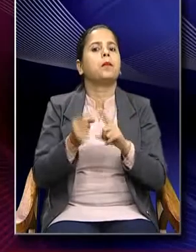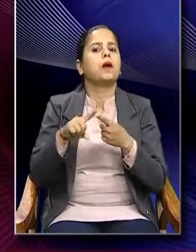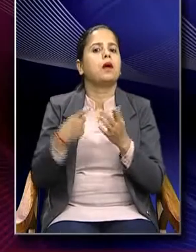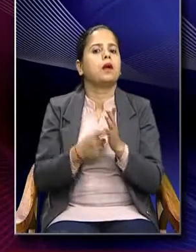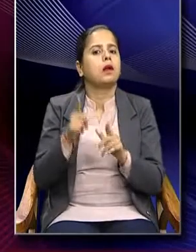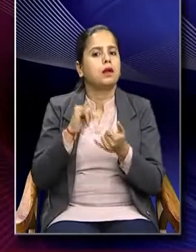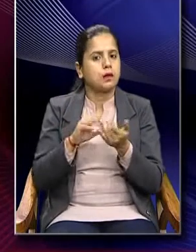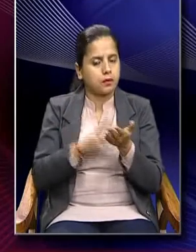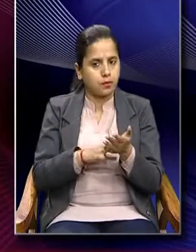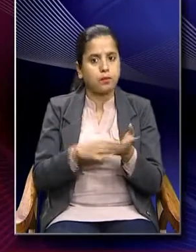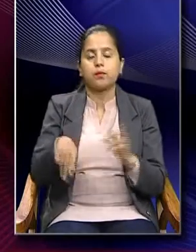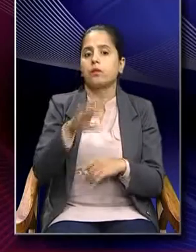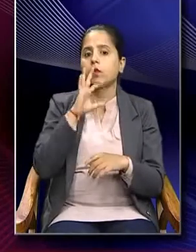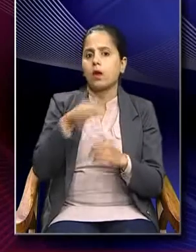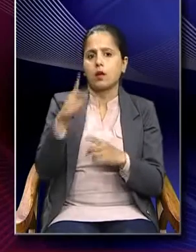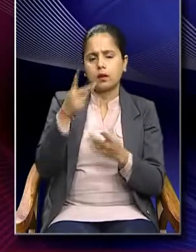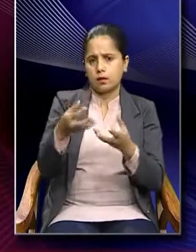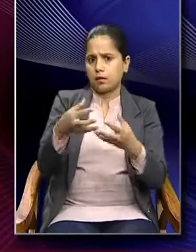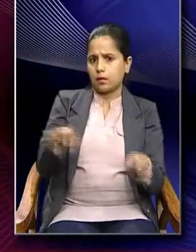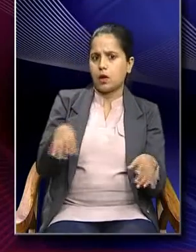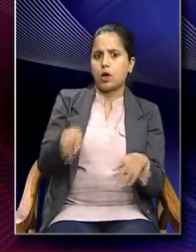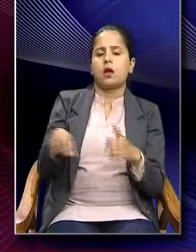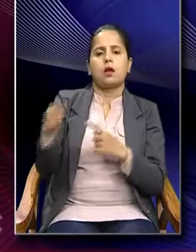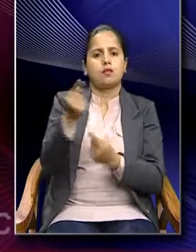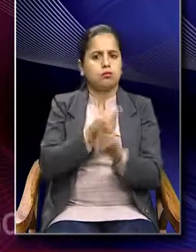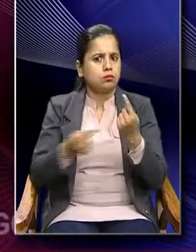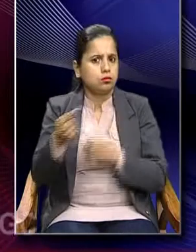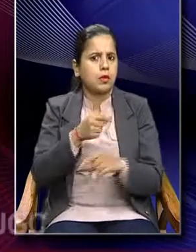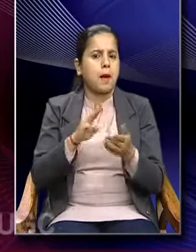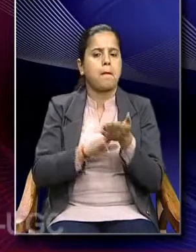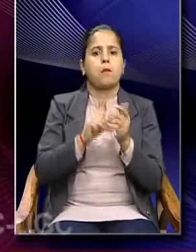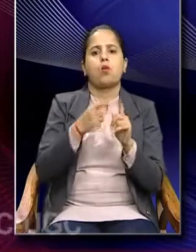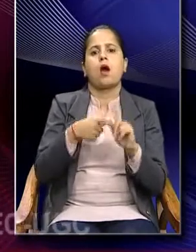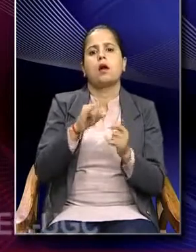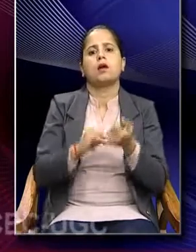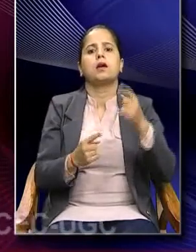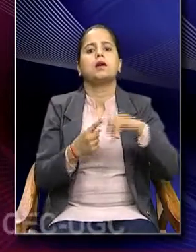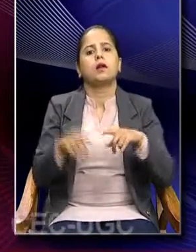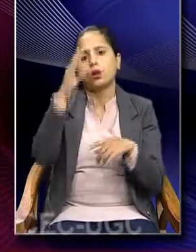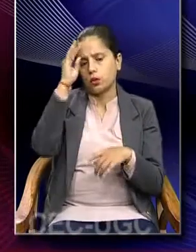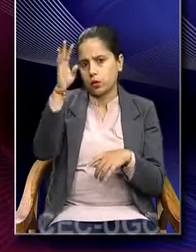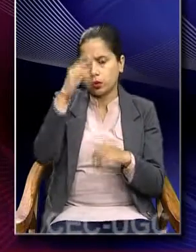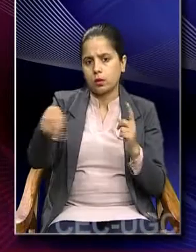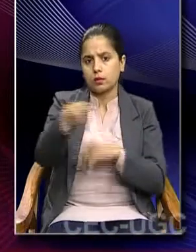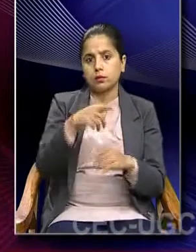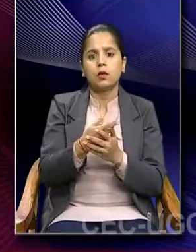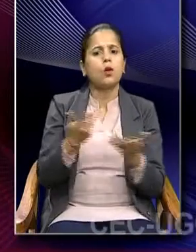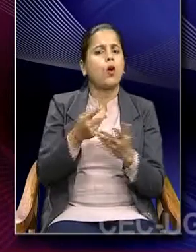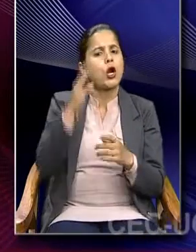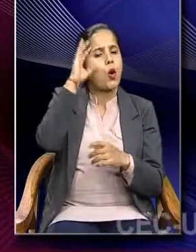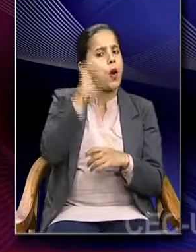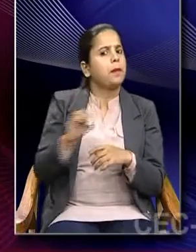here there is a distinction between the core arguments of Marxist theory regarding imperialism and what is the opinion